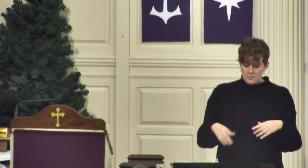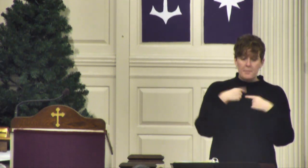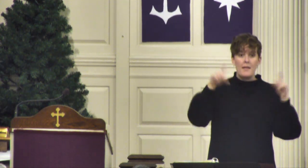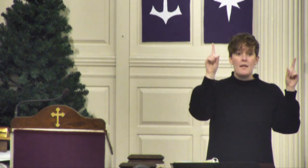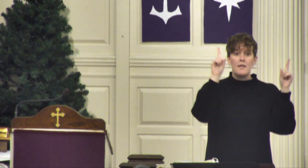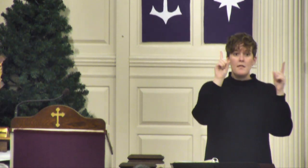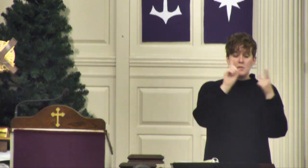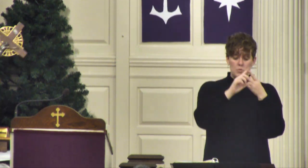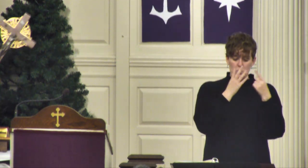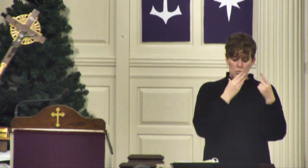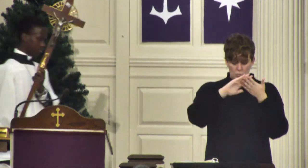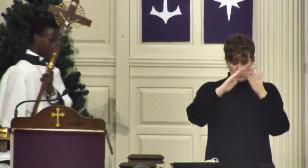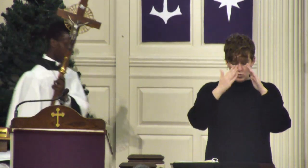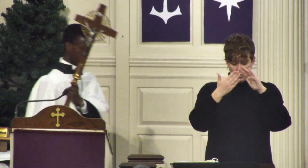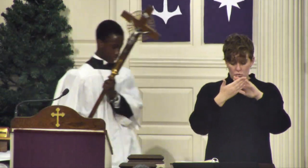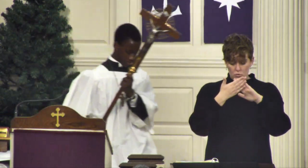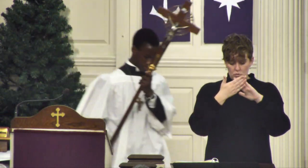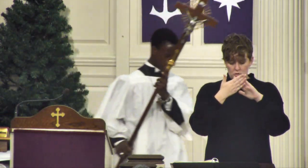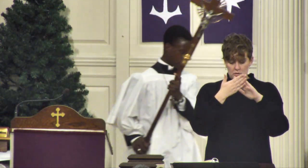Speak unto